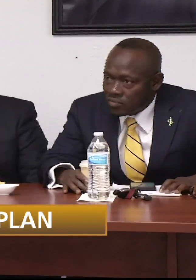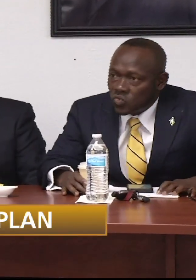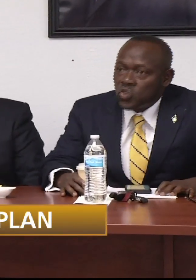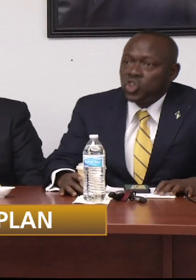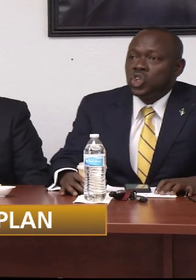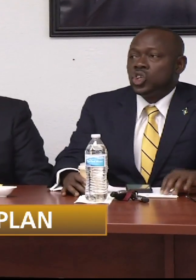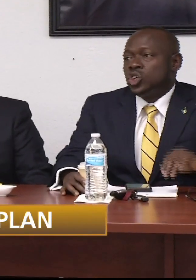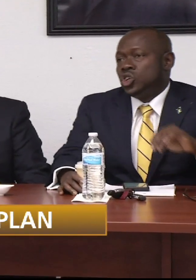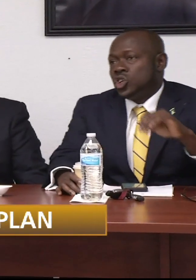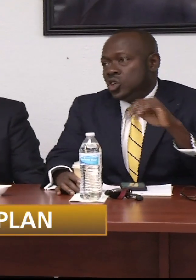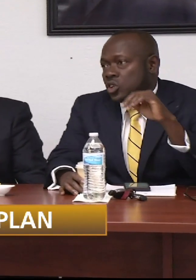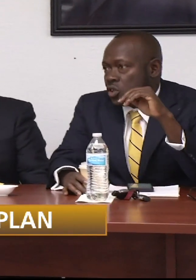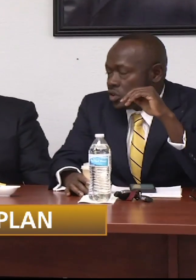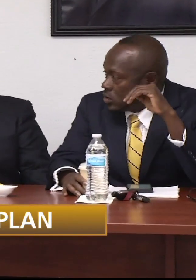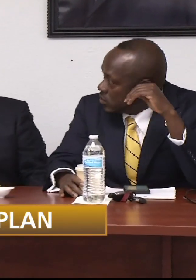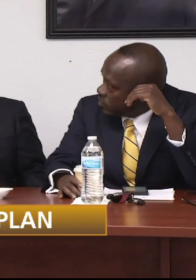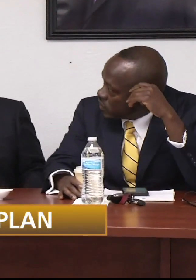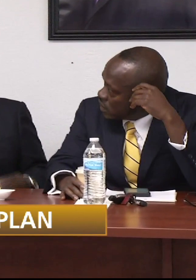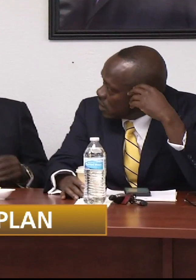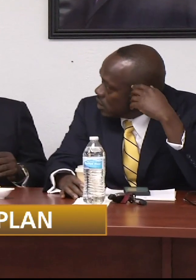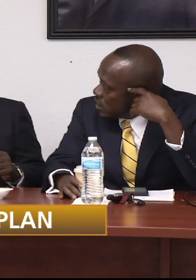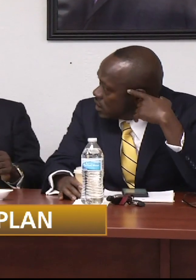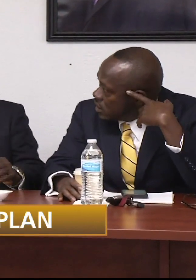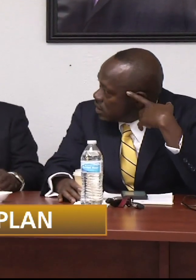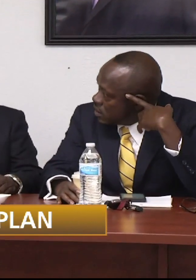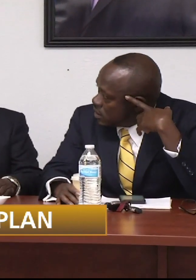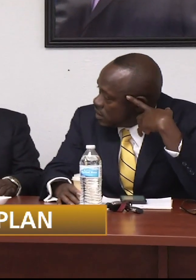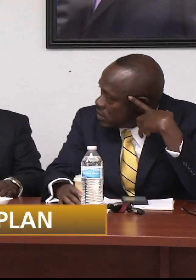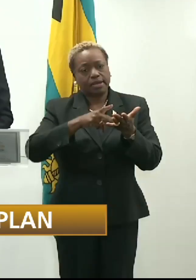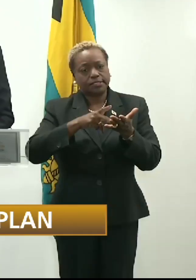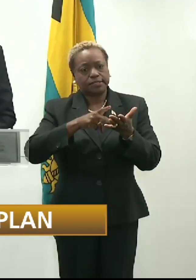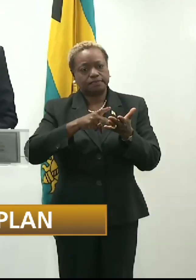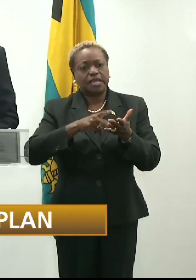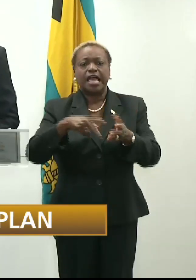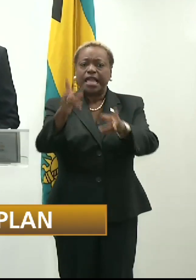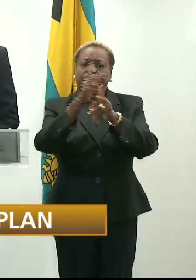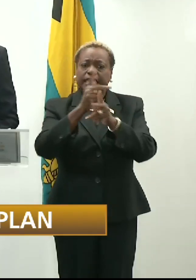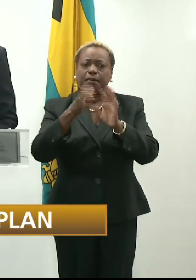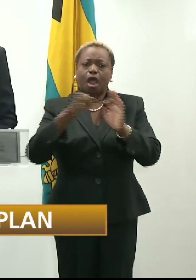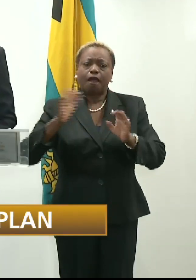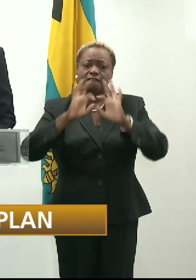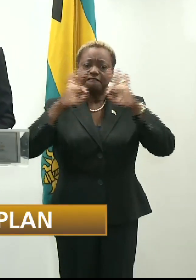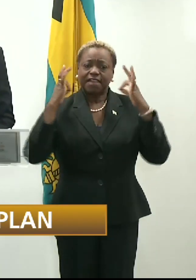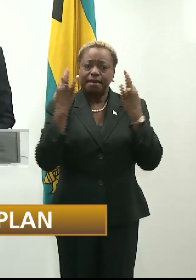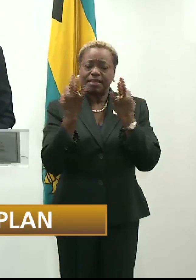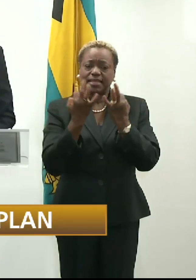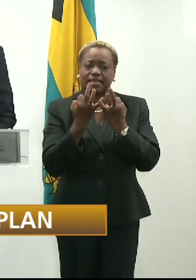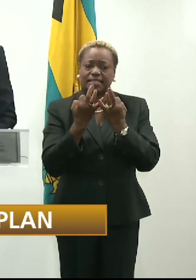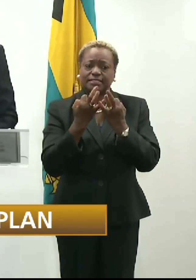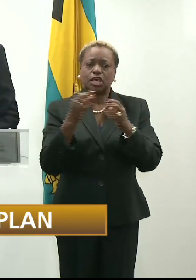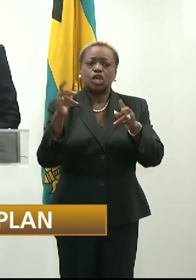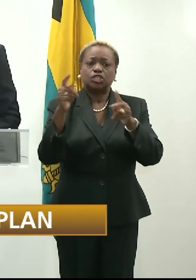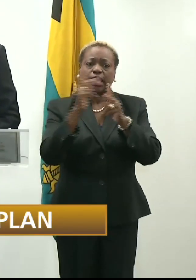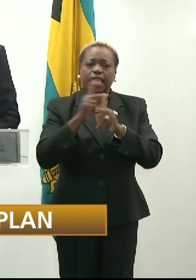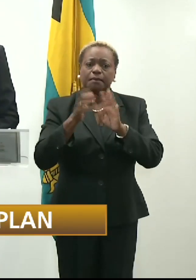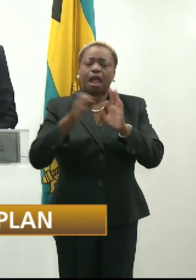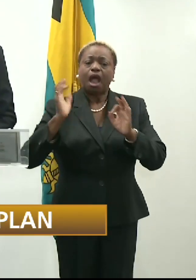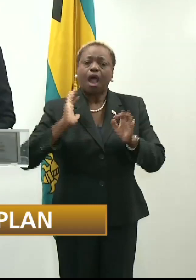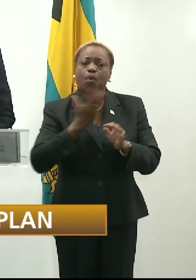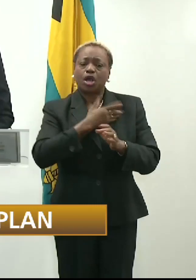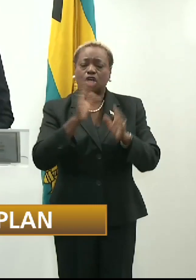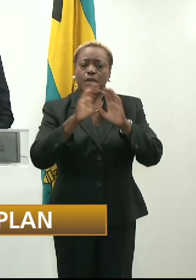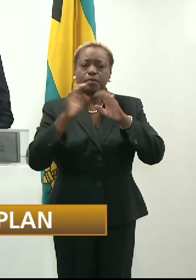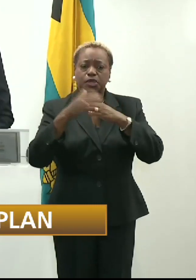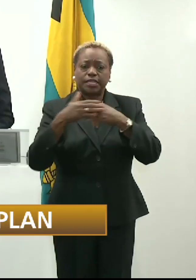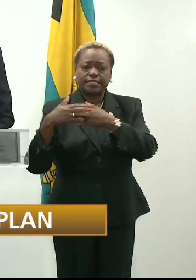of bipartisanship, the Prime Minister pledged to work with the opposition Progressive Liberal Party. The Prime Minister also announced that further details will be revealed